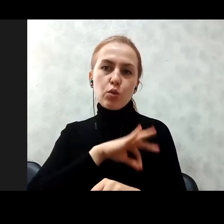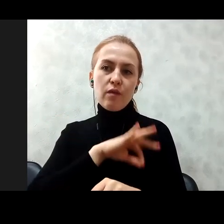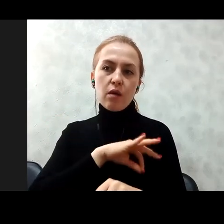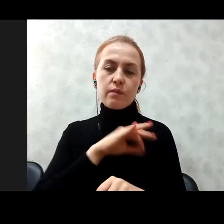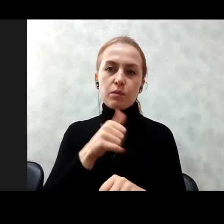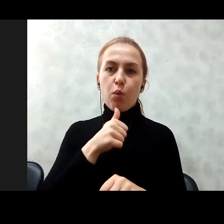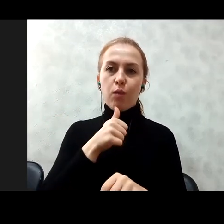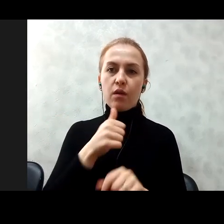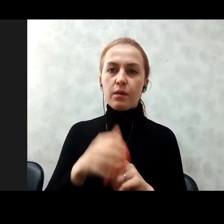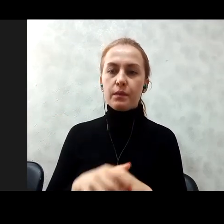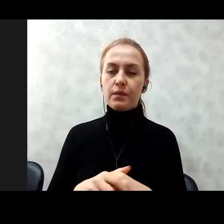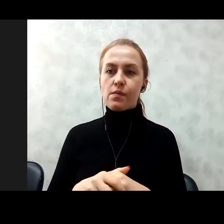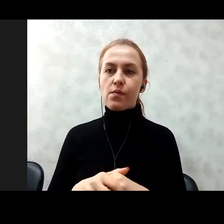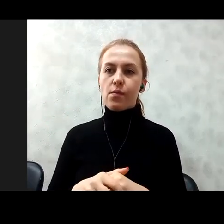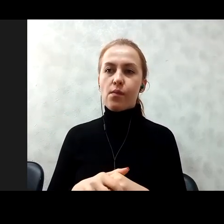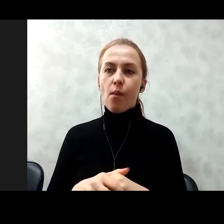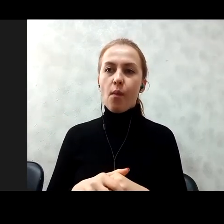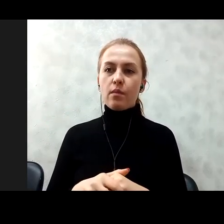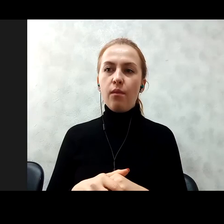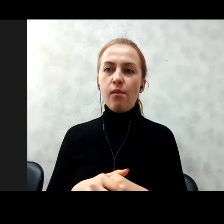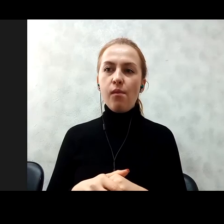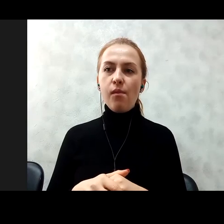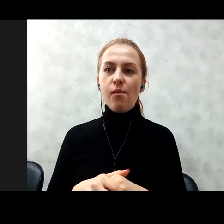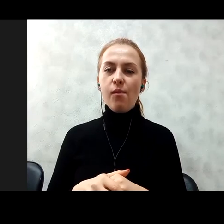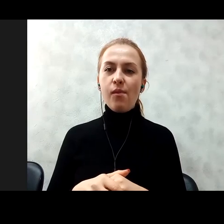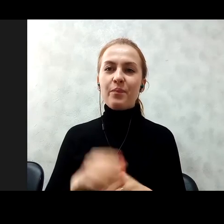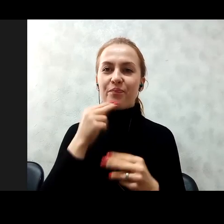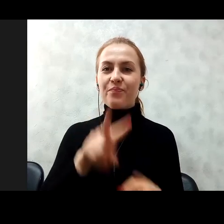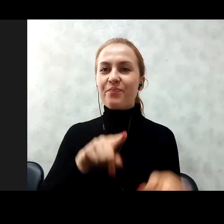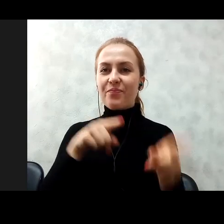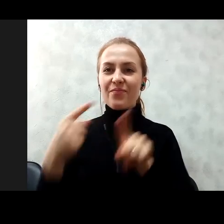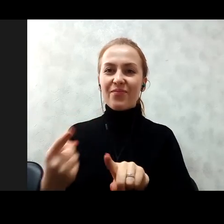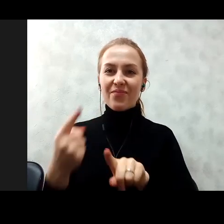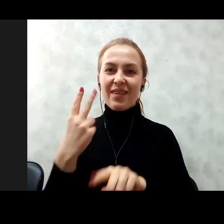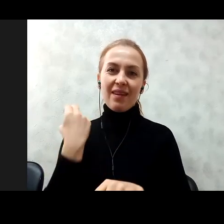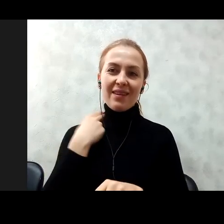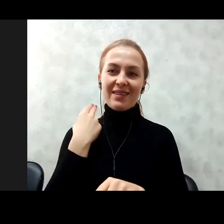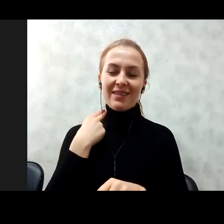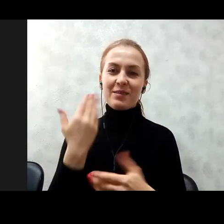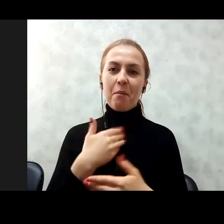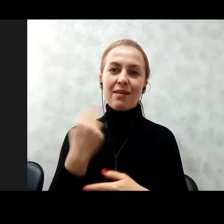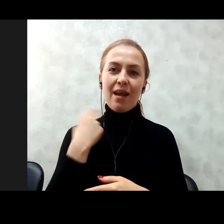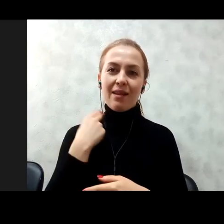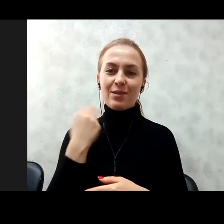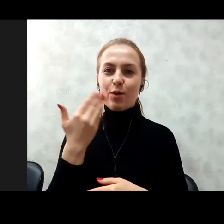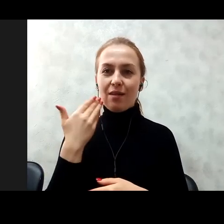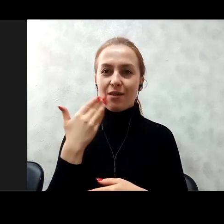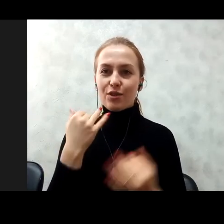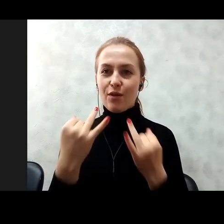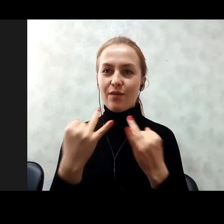Okay, I will switch to English. I was taken away by speaking Ukrainian. I see